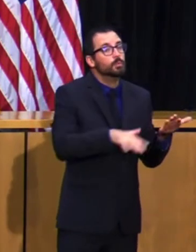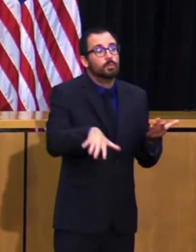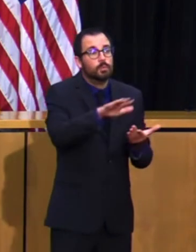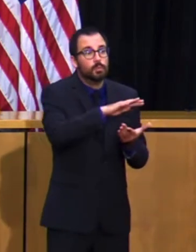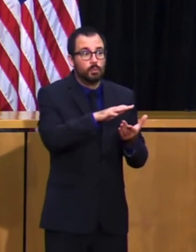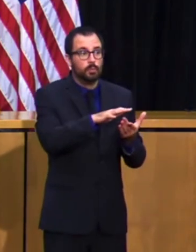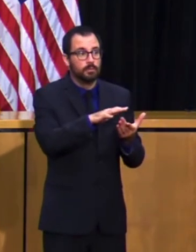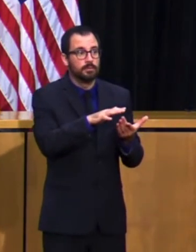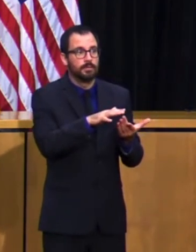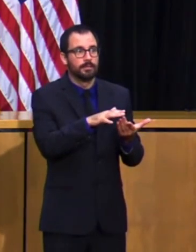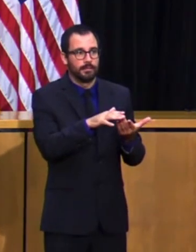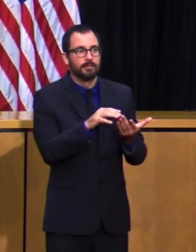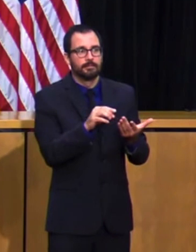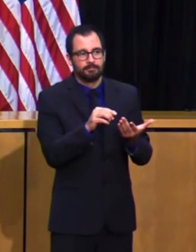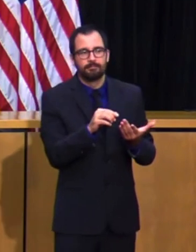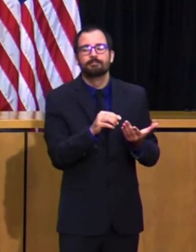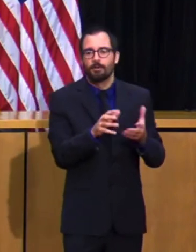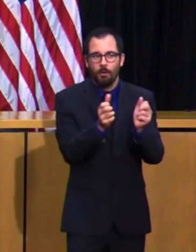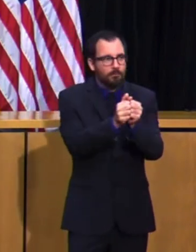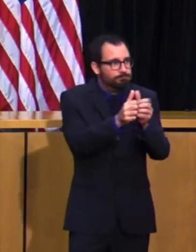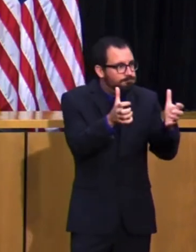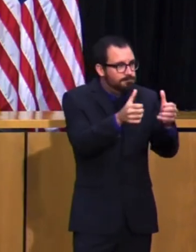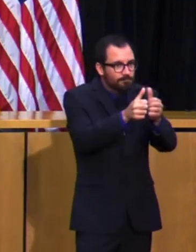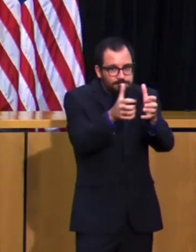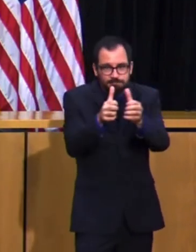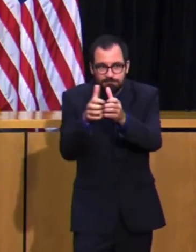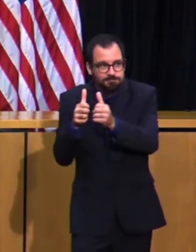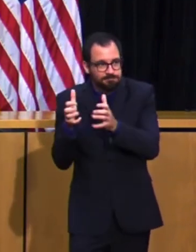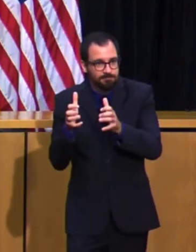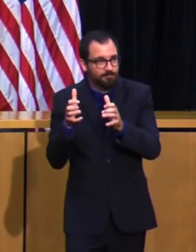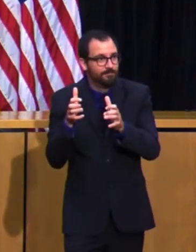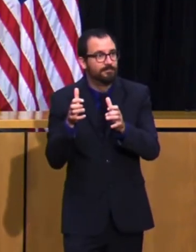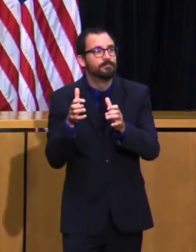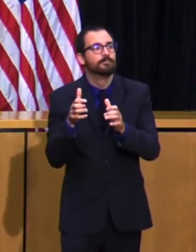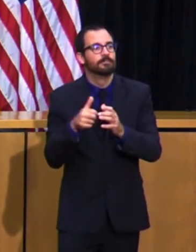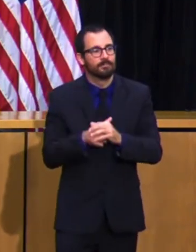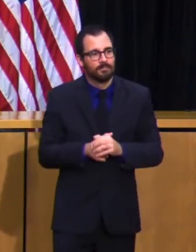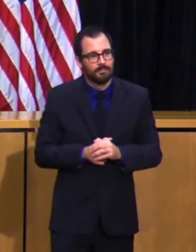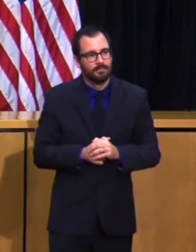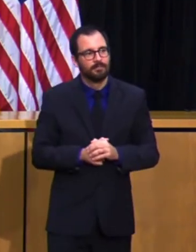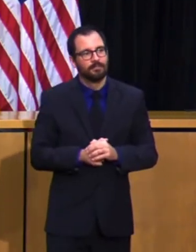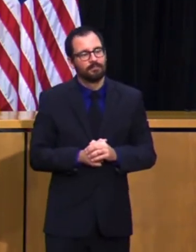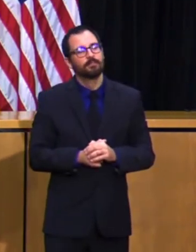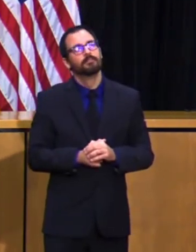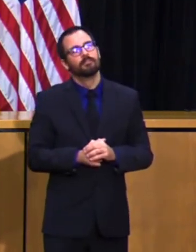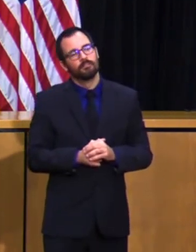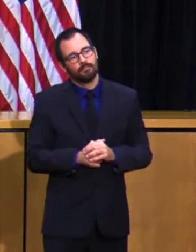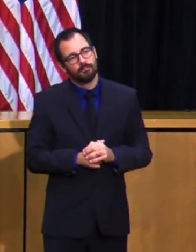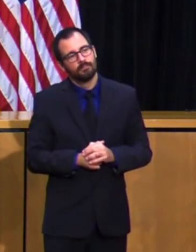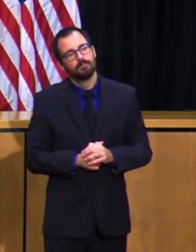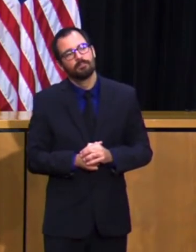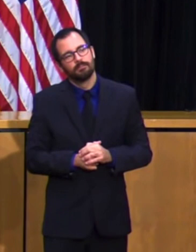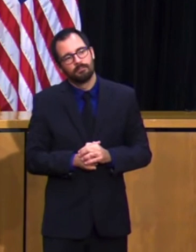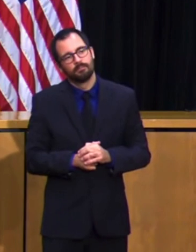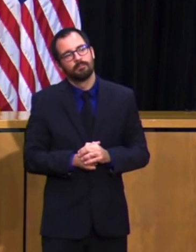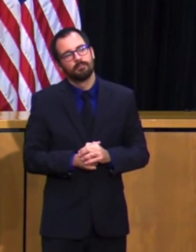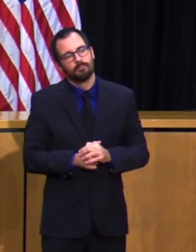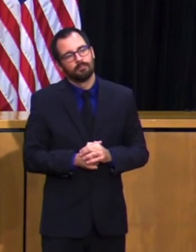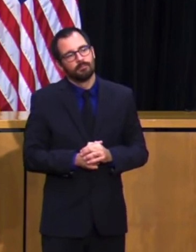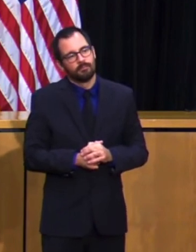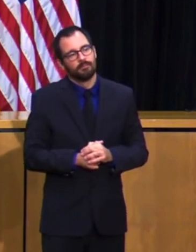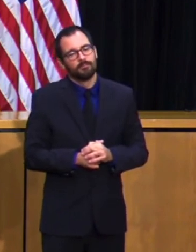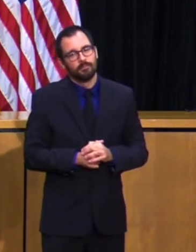this if you were going to operate on a so-called hybrid basis, some in and some remote, either on a district basis or